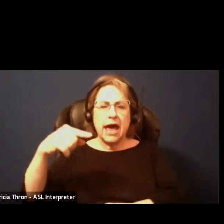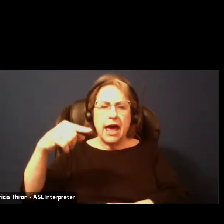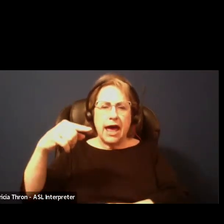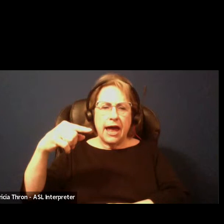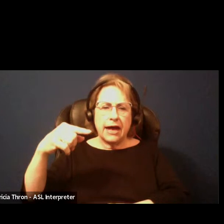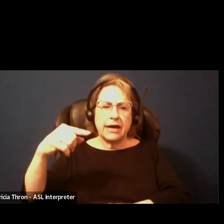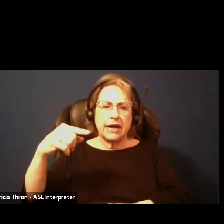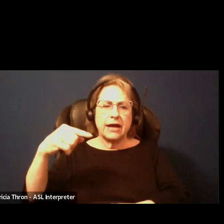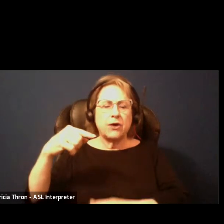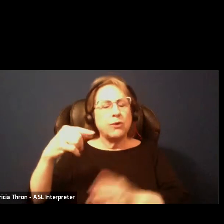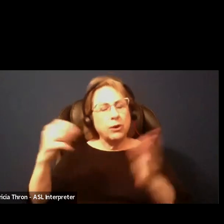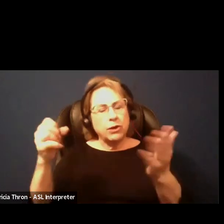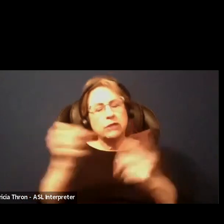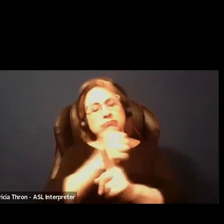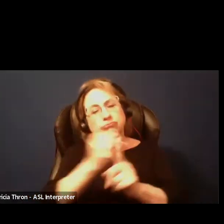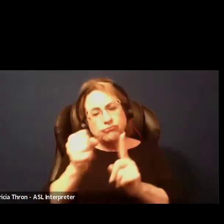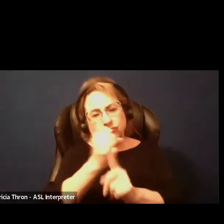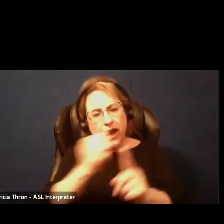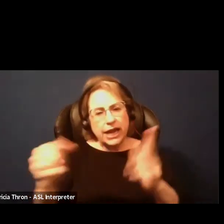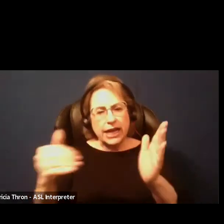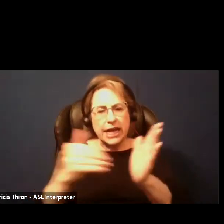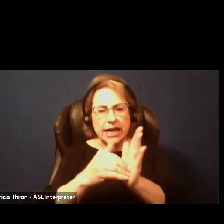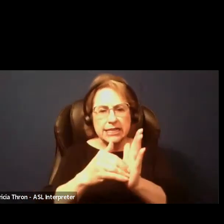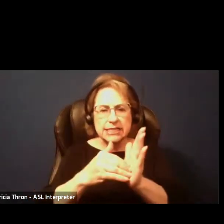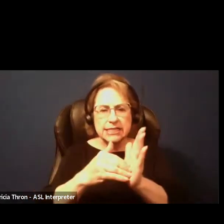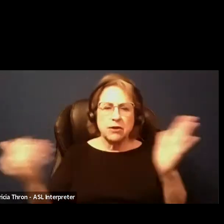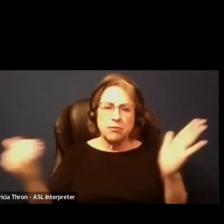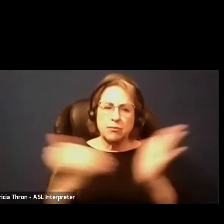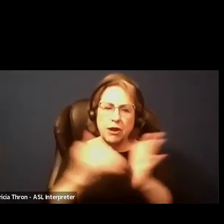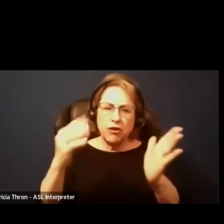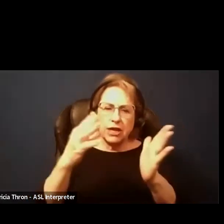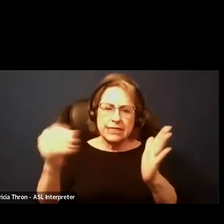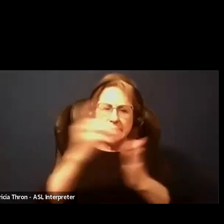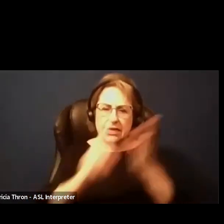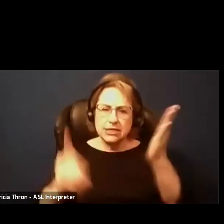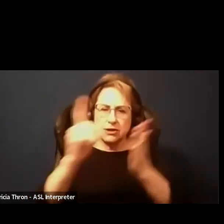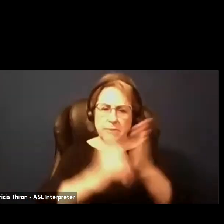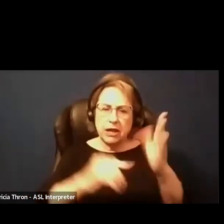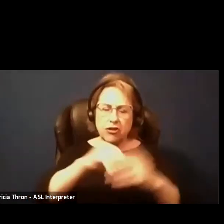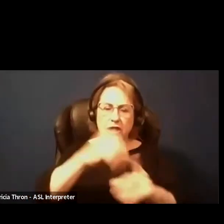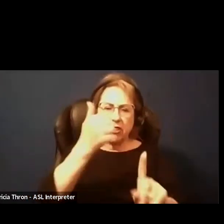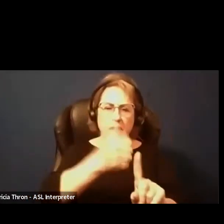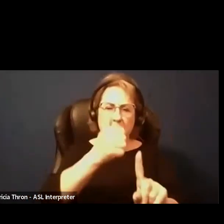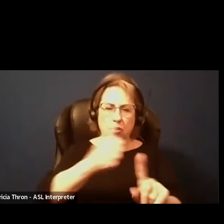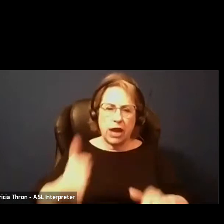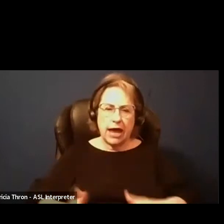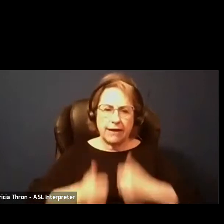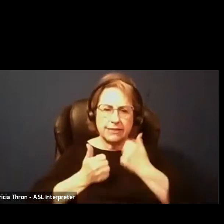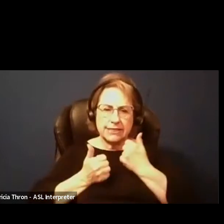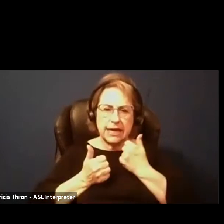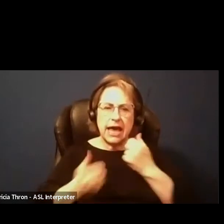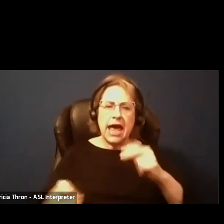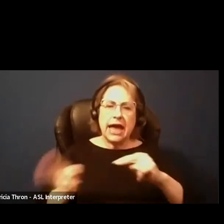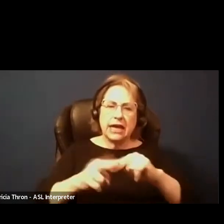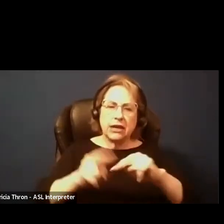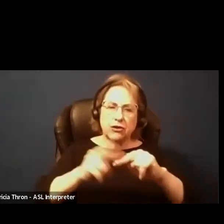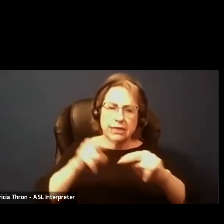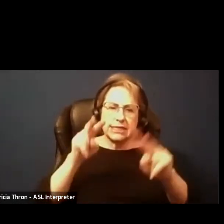fighting prejudice and discrimination in their own lives. And whereas increasing visibility, raising awareness, and